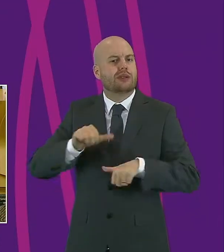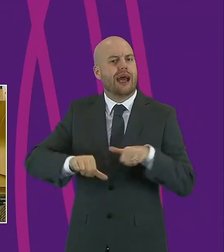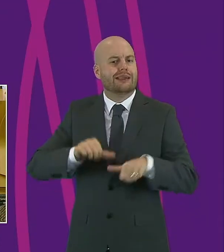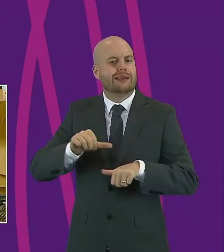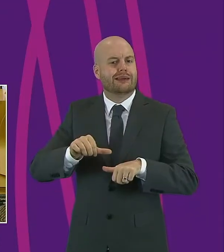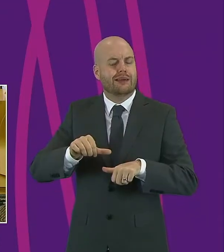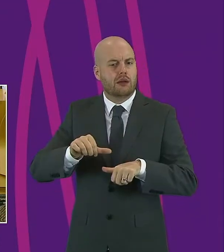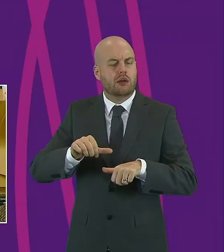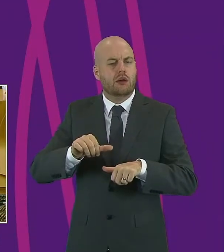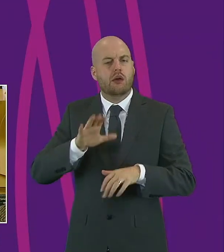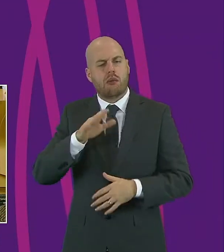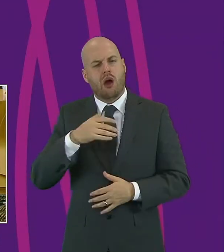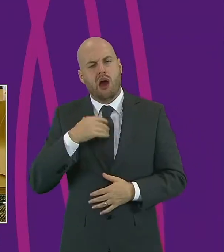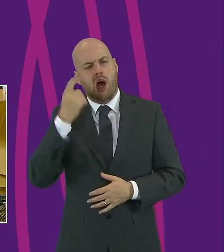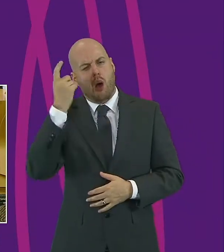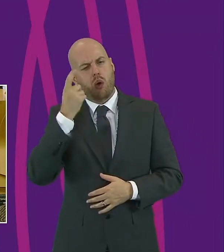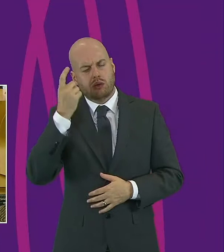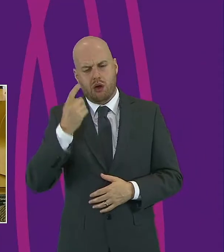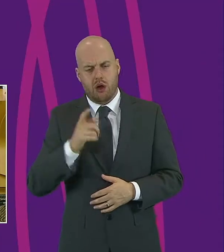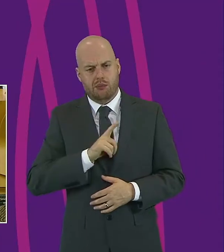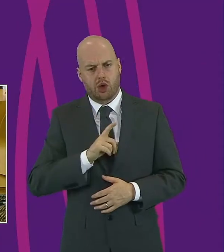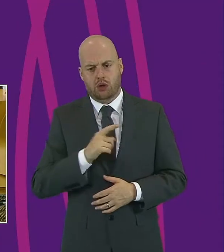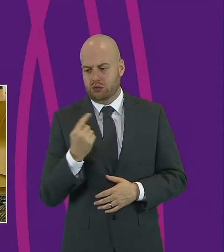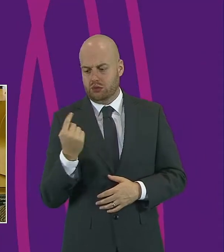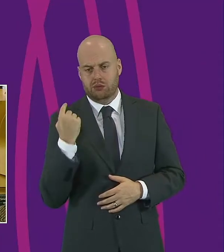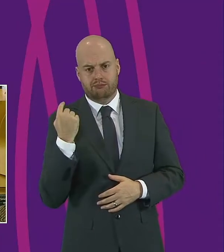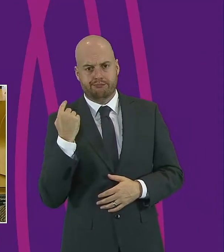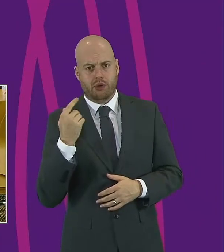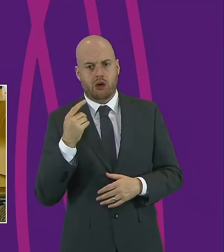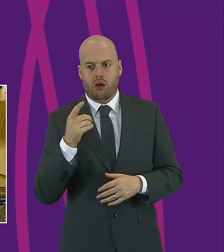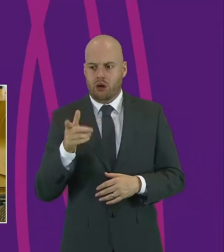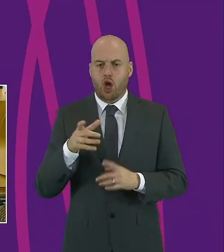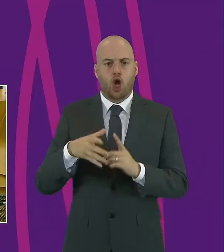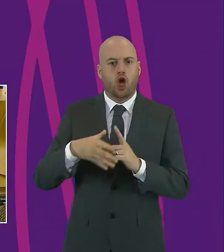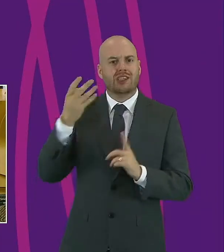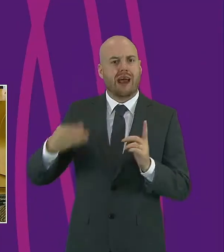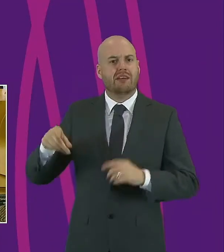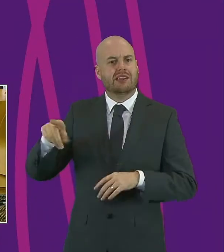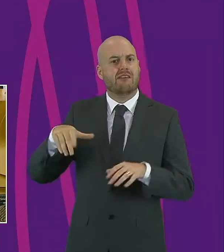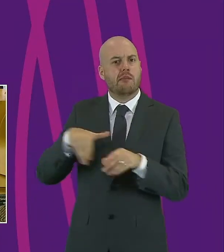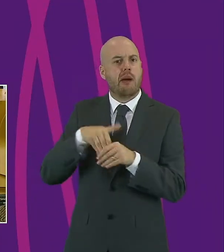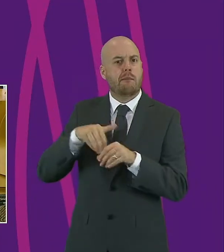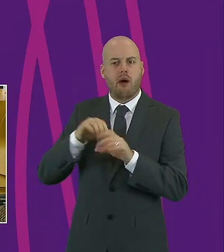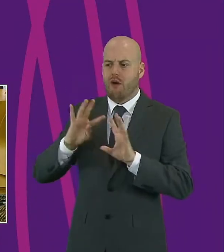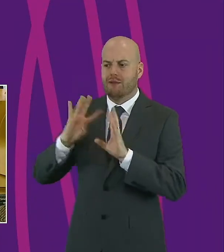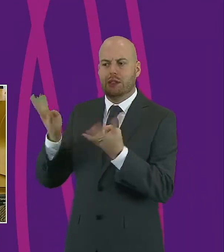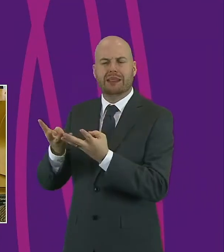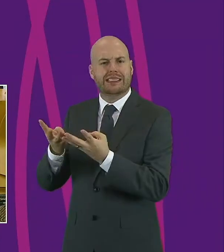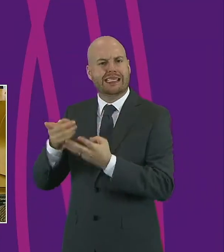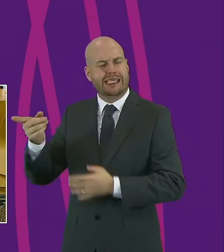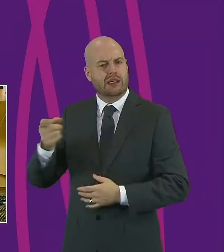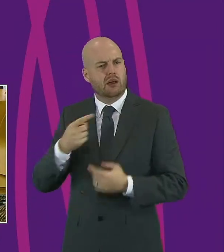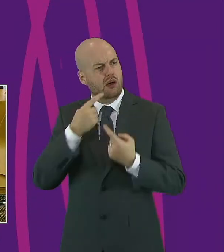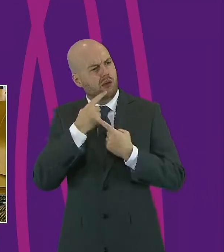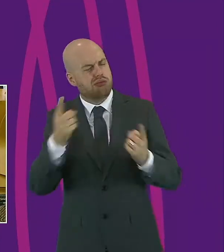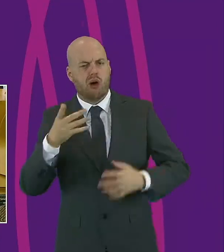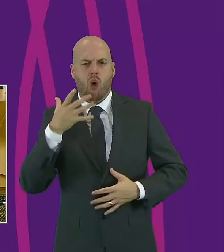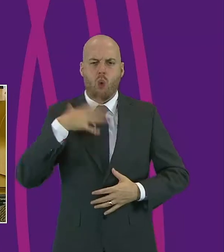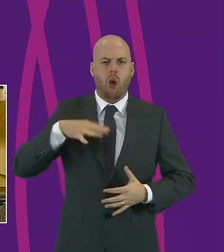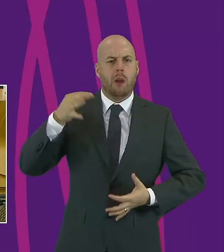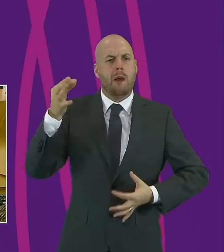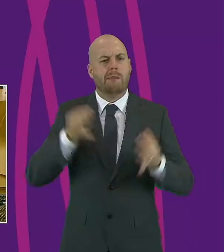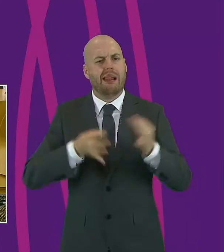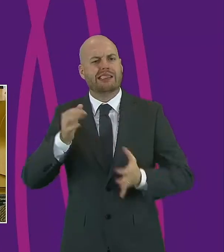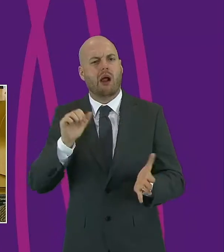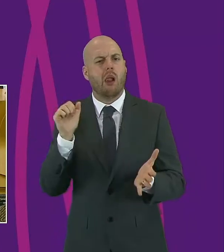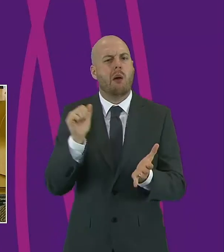committed. The other day, a Conservative member of the committee issued a political press release about the evidence